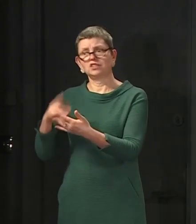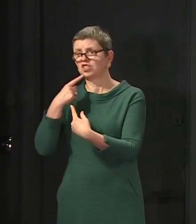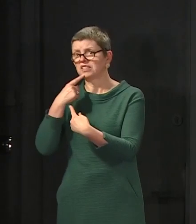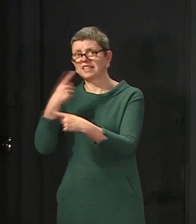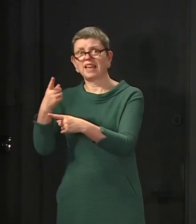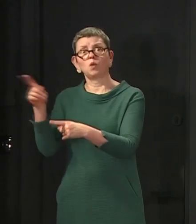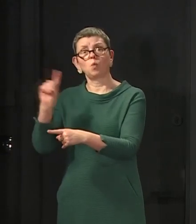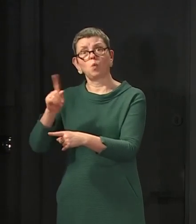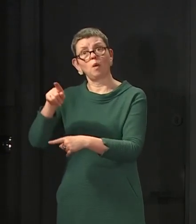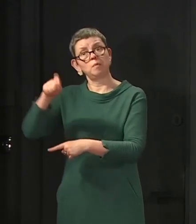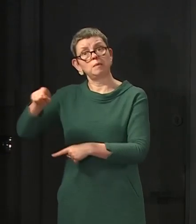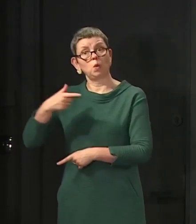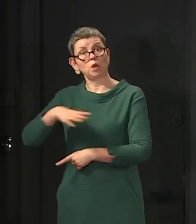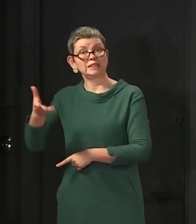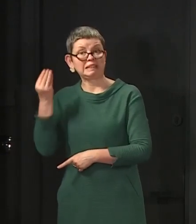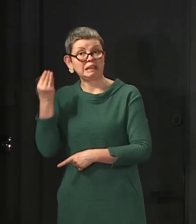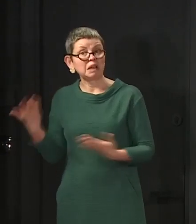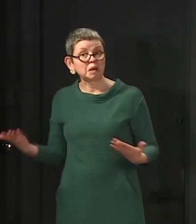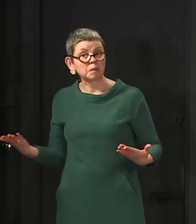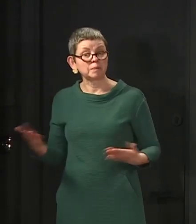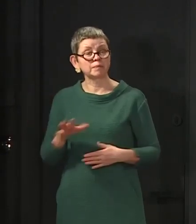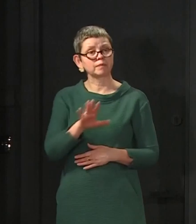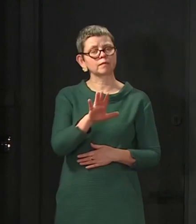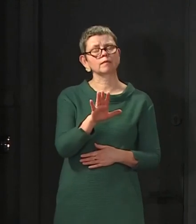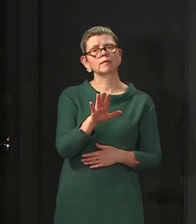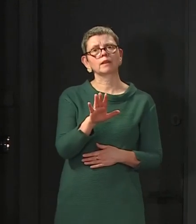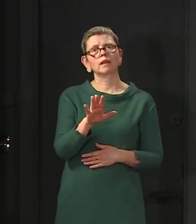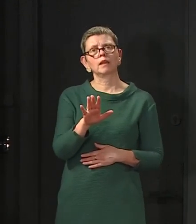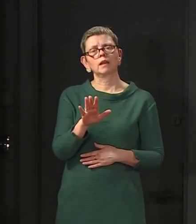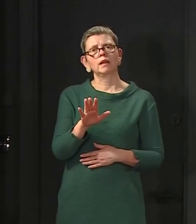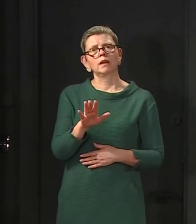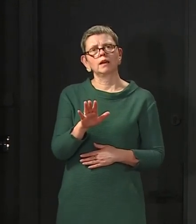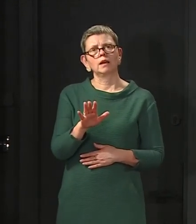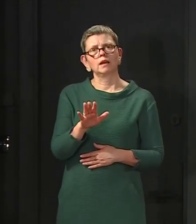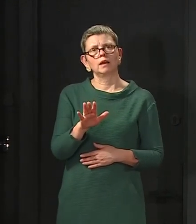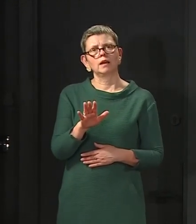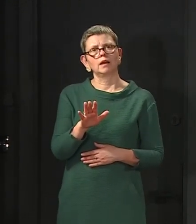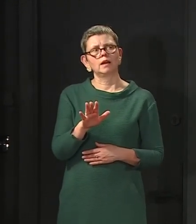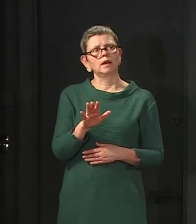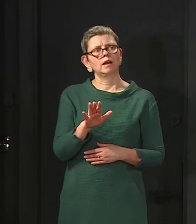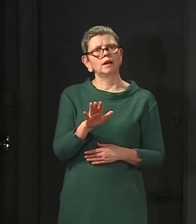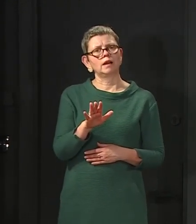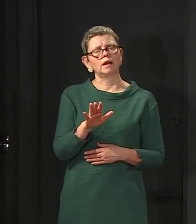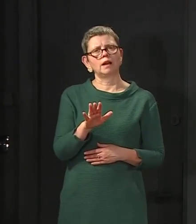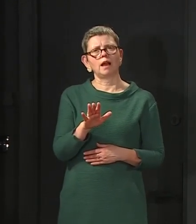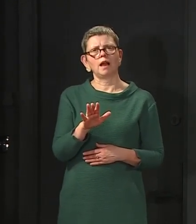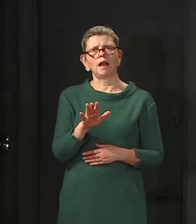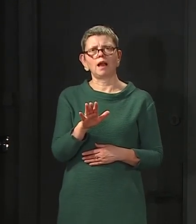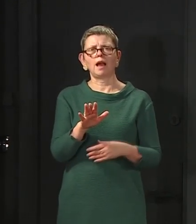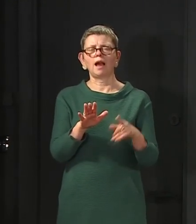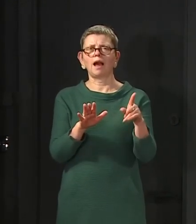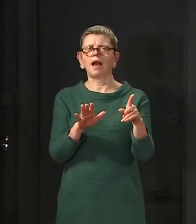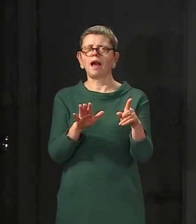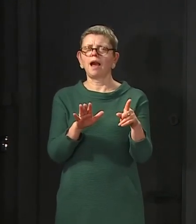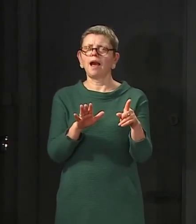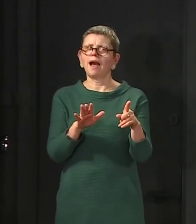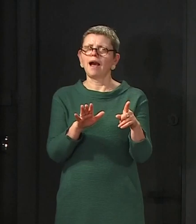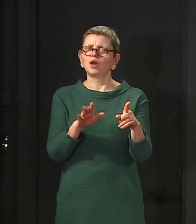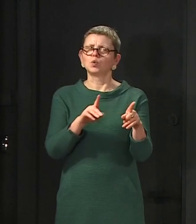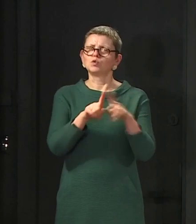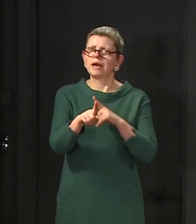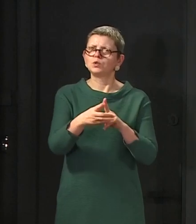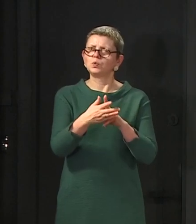of time? Look, I appreciate that valiant attempt to put some provocative words into my mouth there.